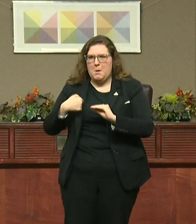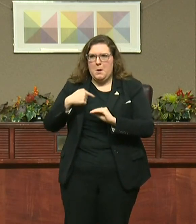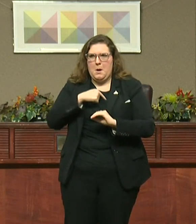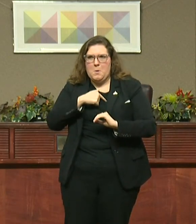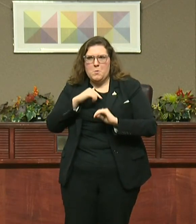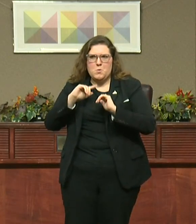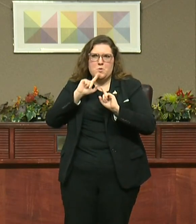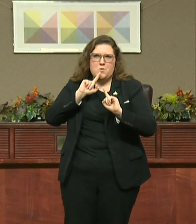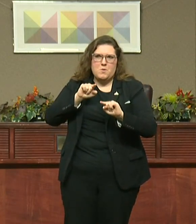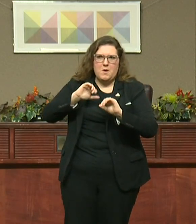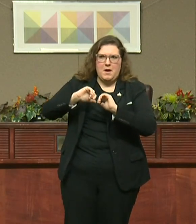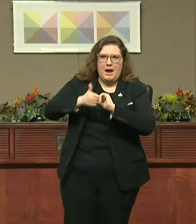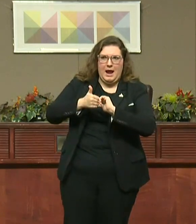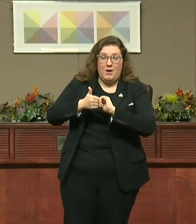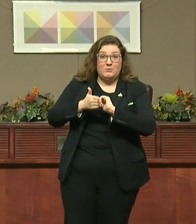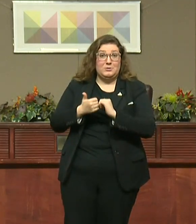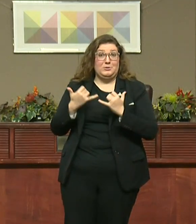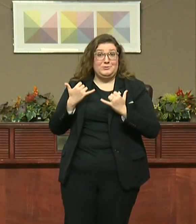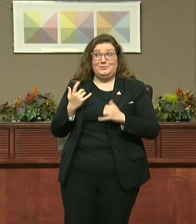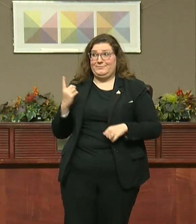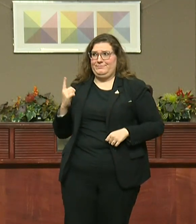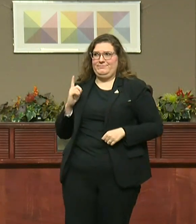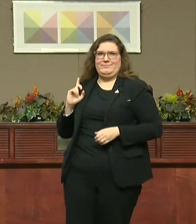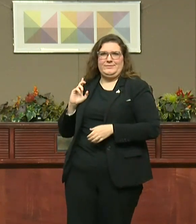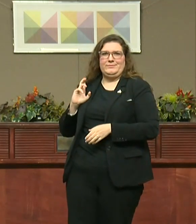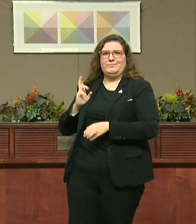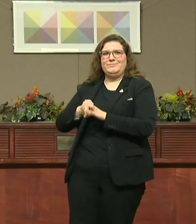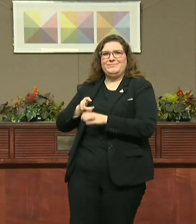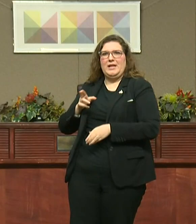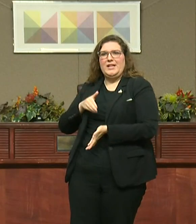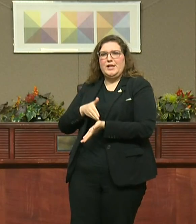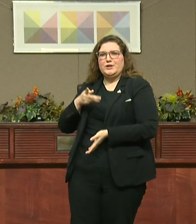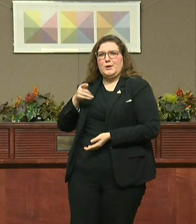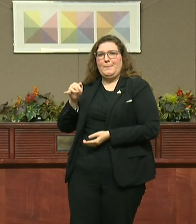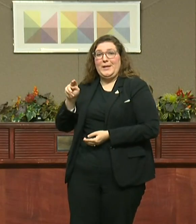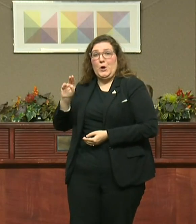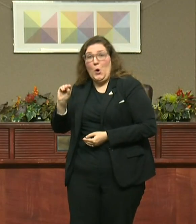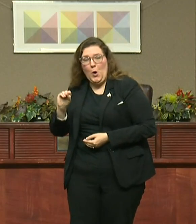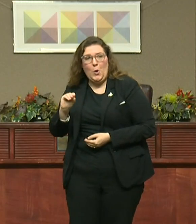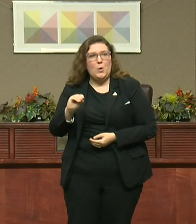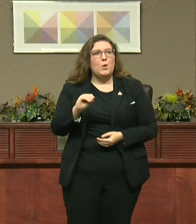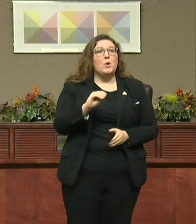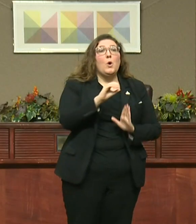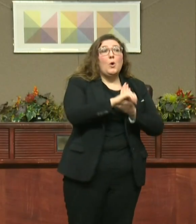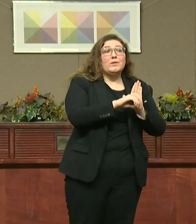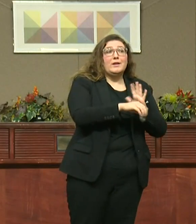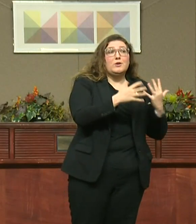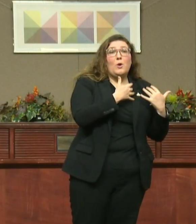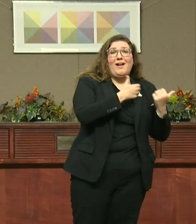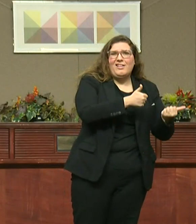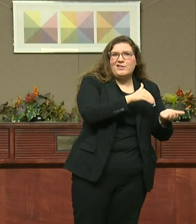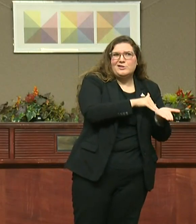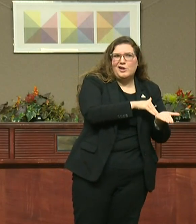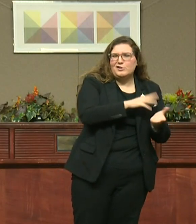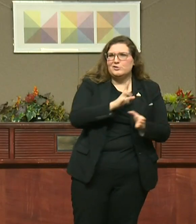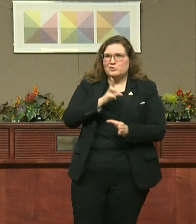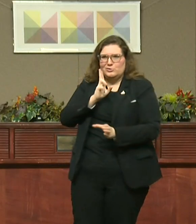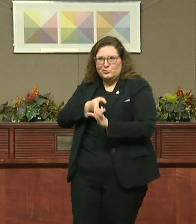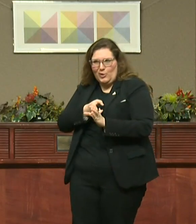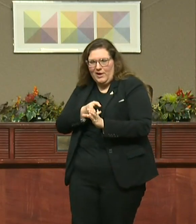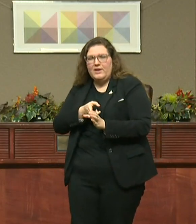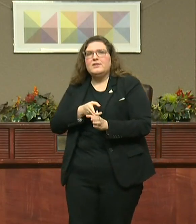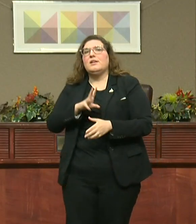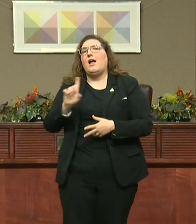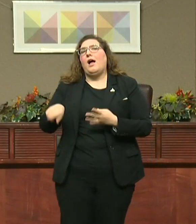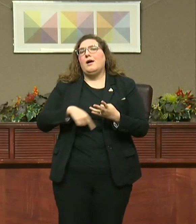had Dr. Pino on the line. We had a physician from Orlando Health. We had a physician from